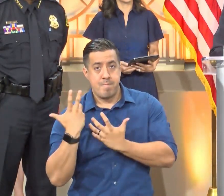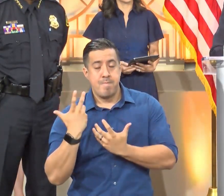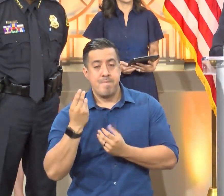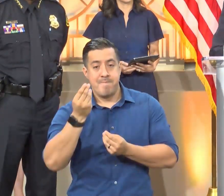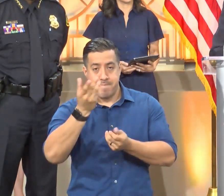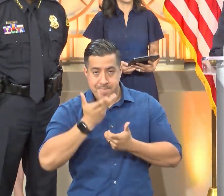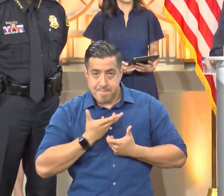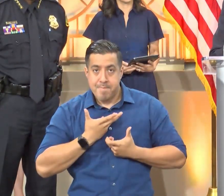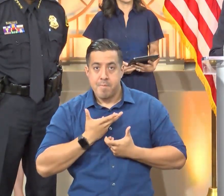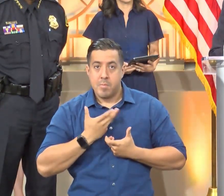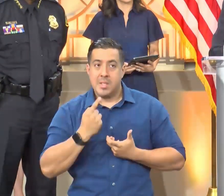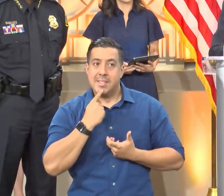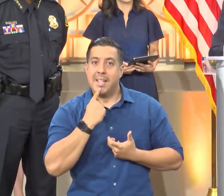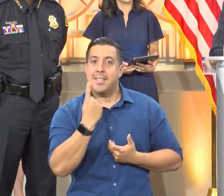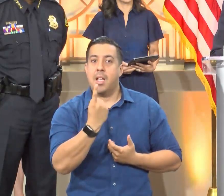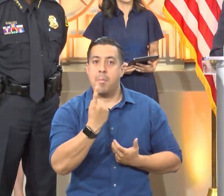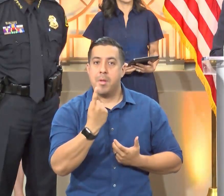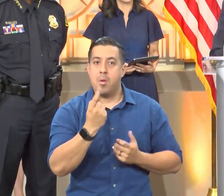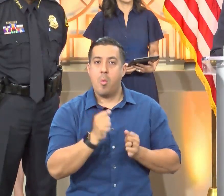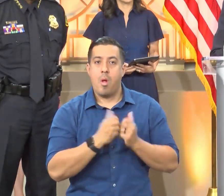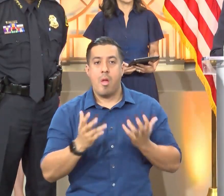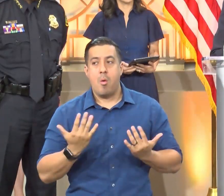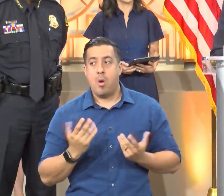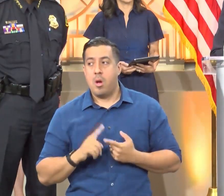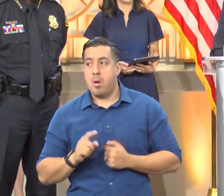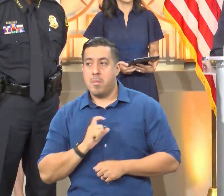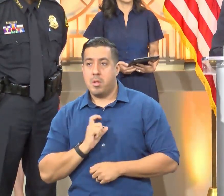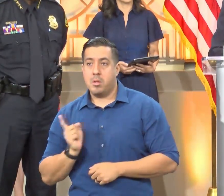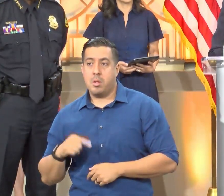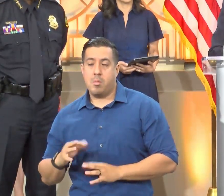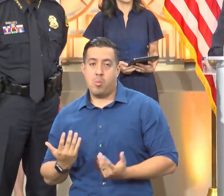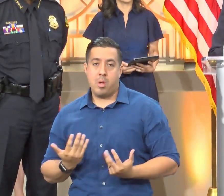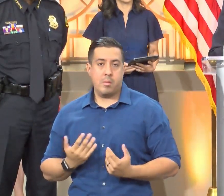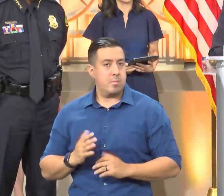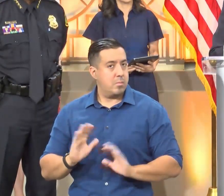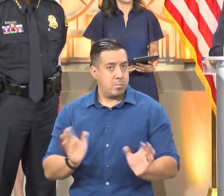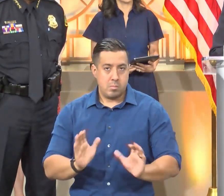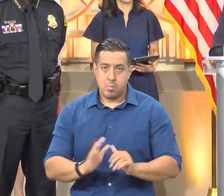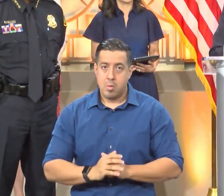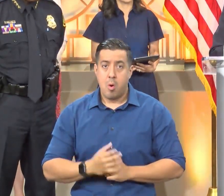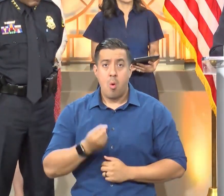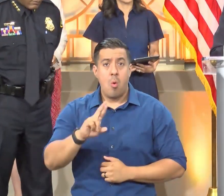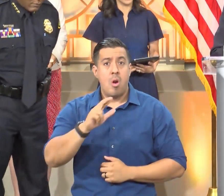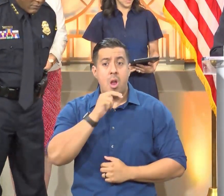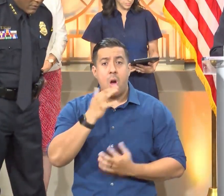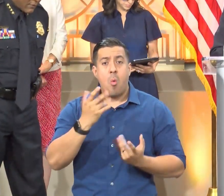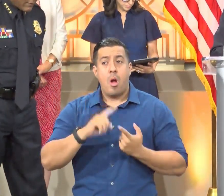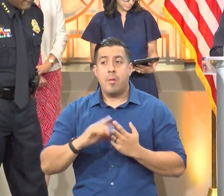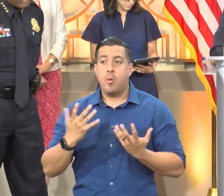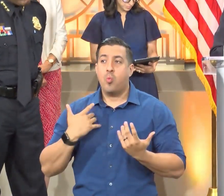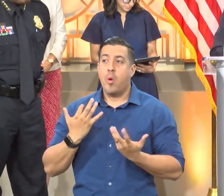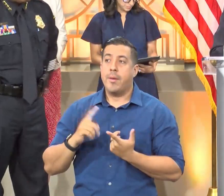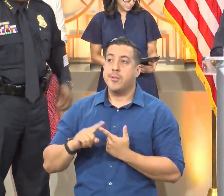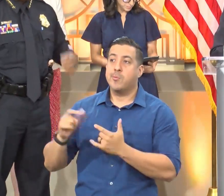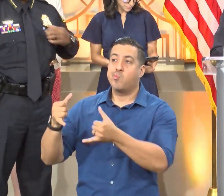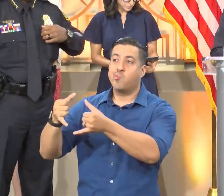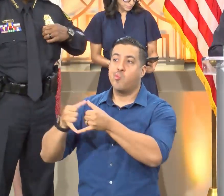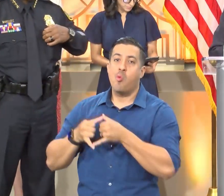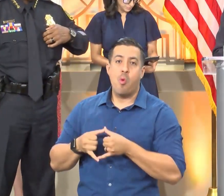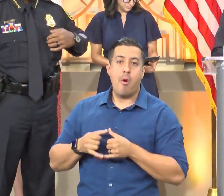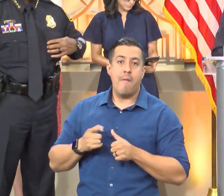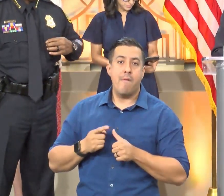speak up and say something without waiting on the police, or quite frankly, without waiting on a reward offered by